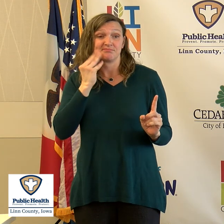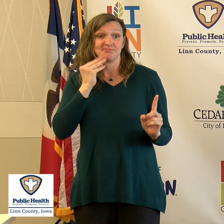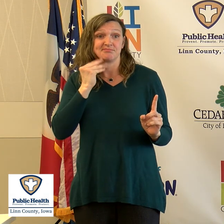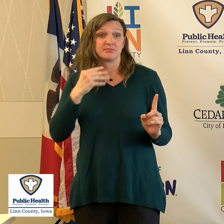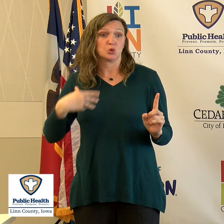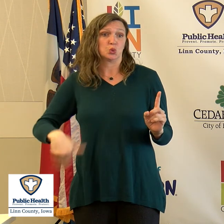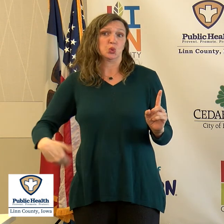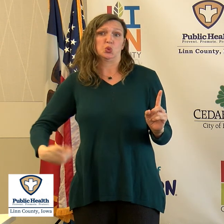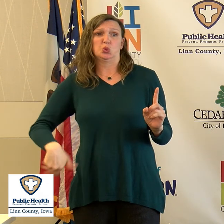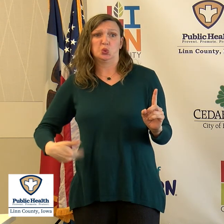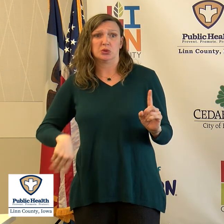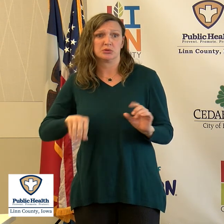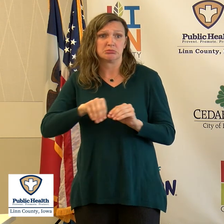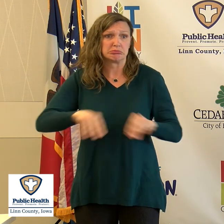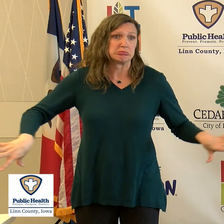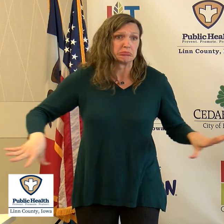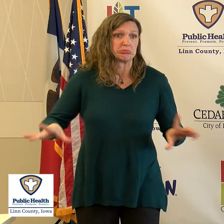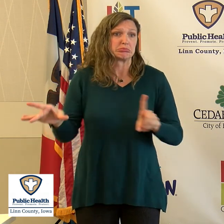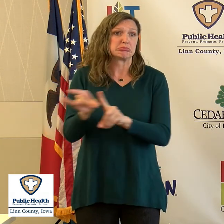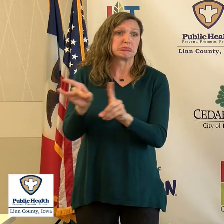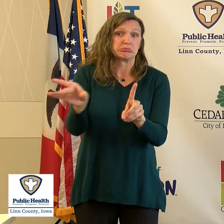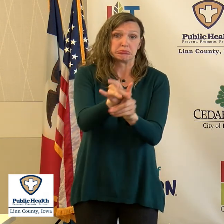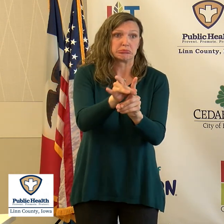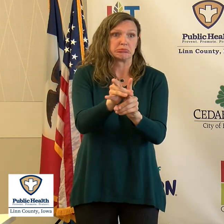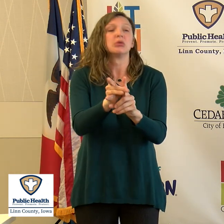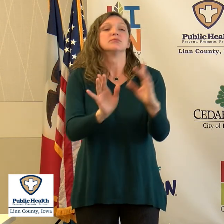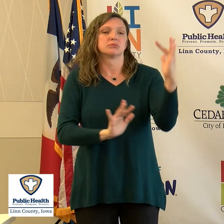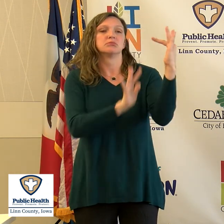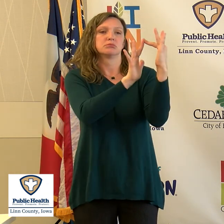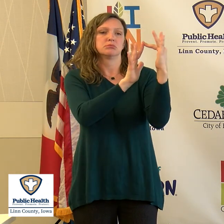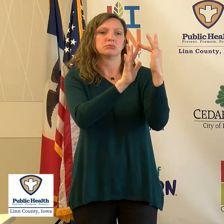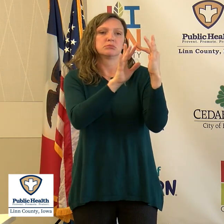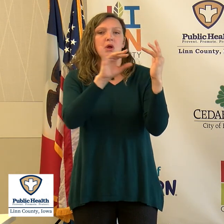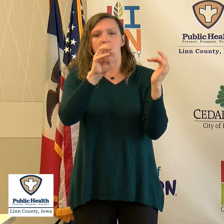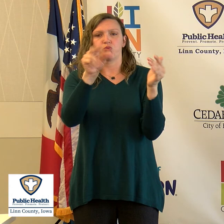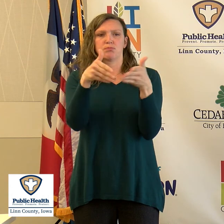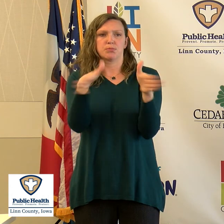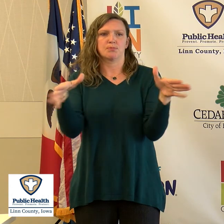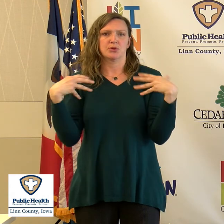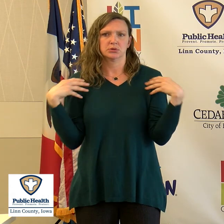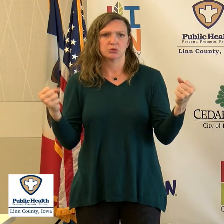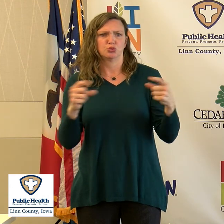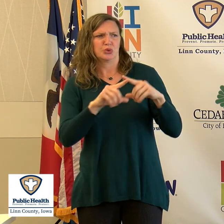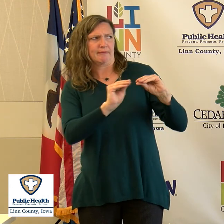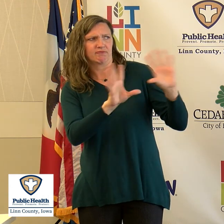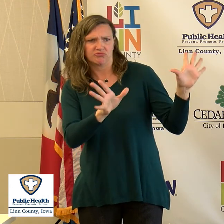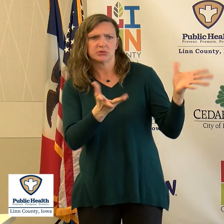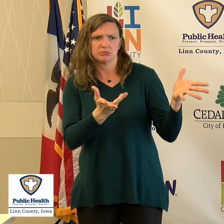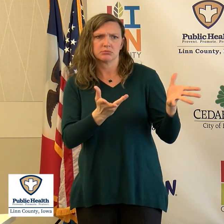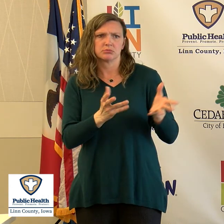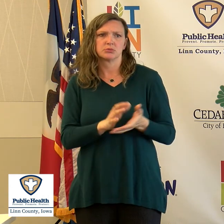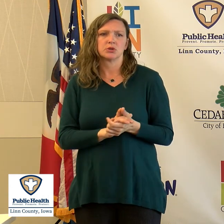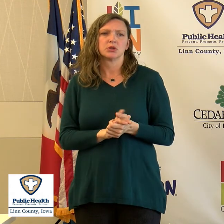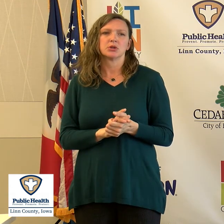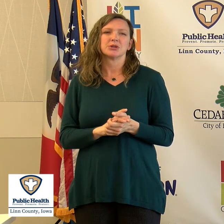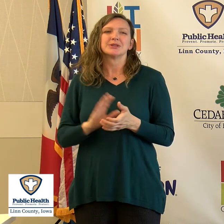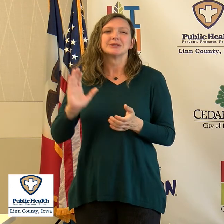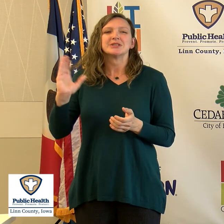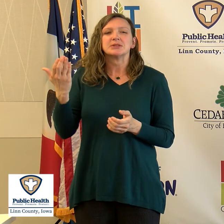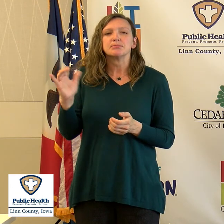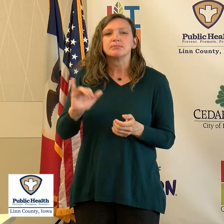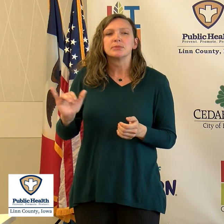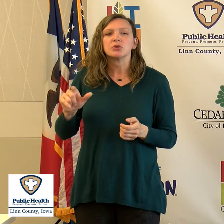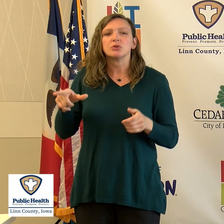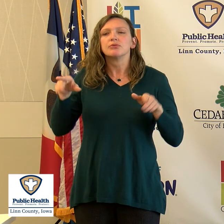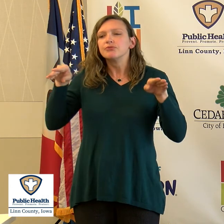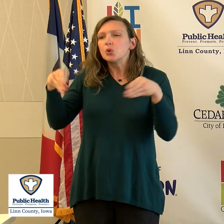Iowa Department of Public Health for more clarification on that topic. It sounds like it's really being focused more for those smaller counties